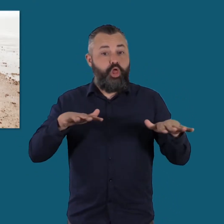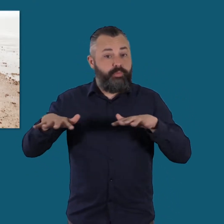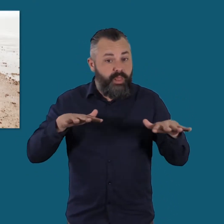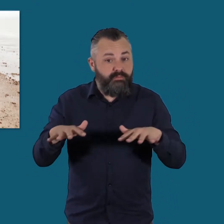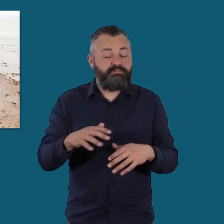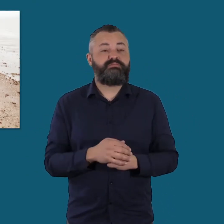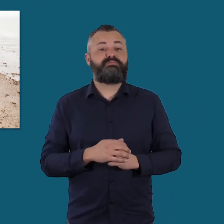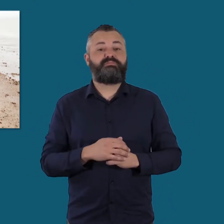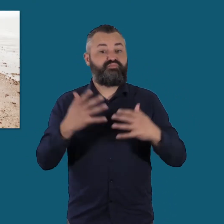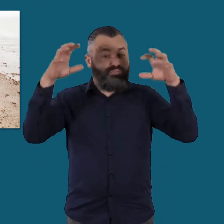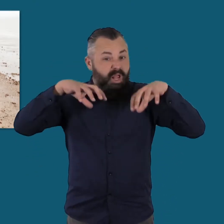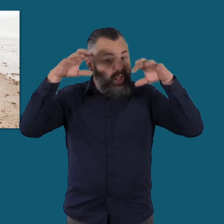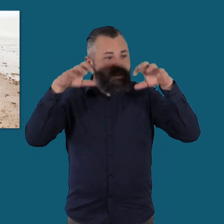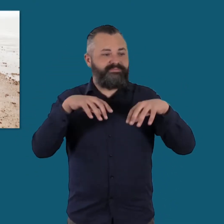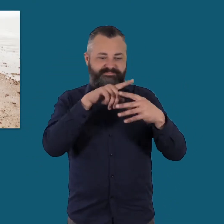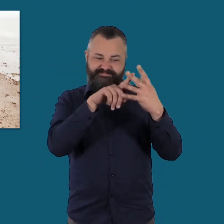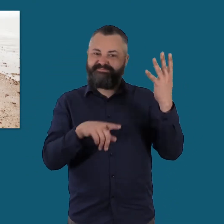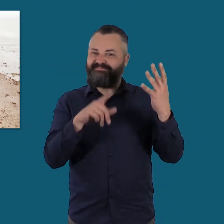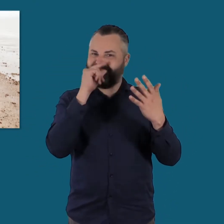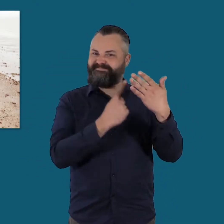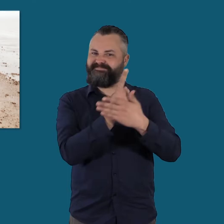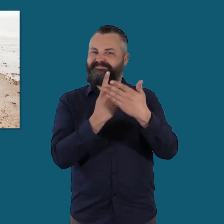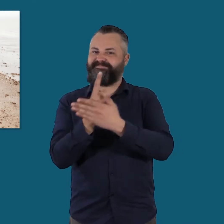Other reasons include earthquakes, rainfall, and other related events.